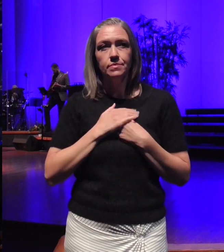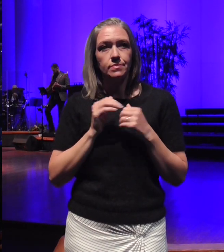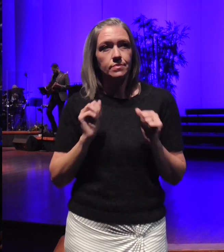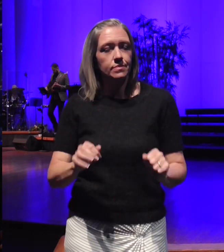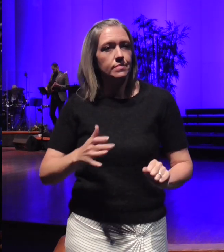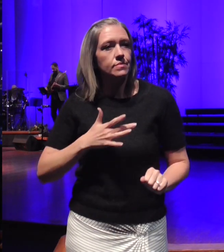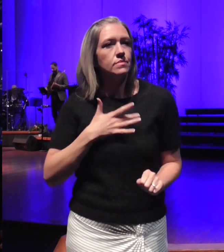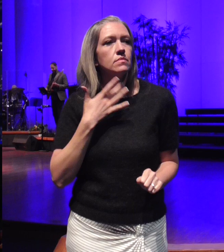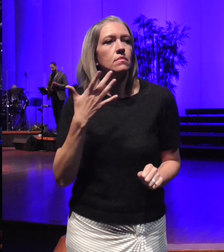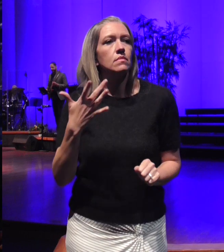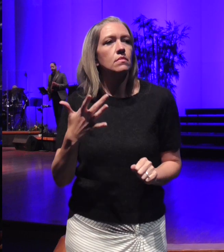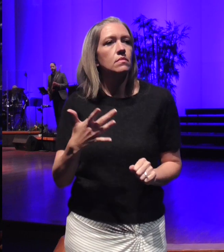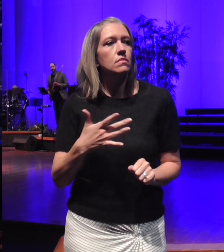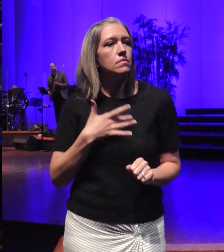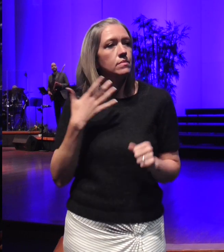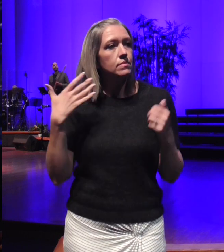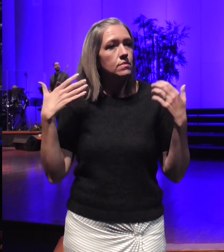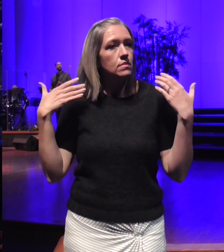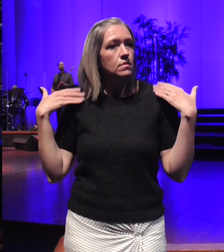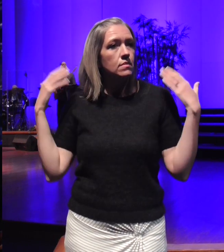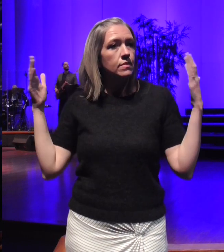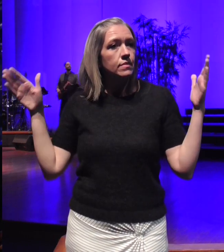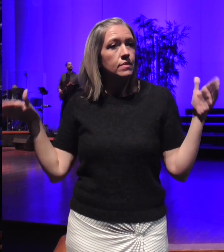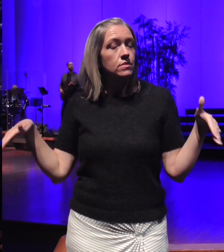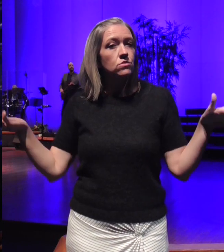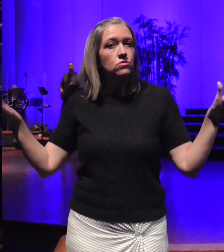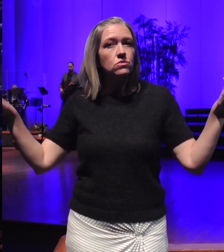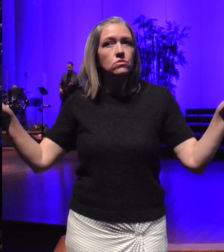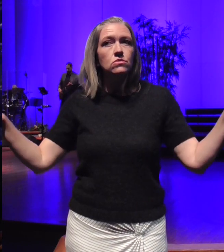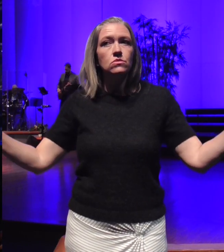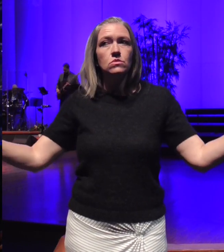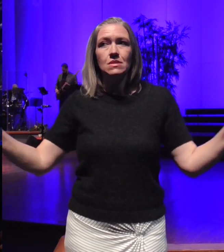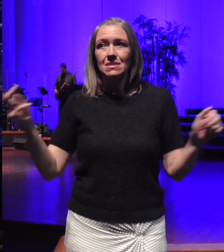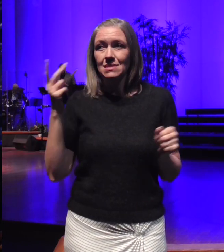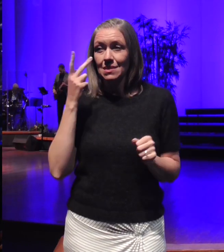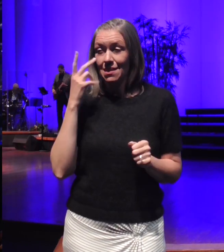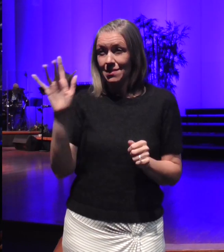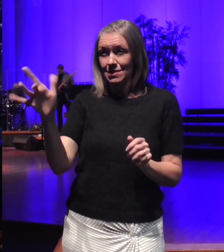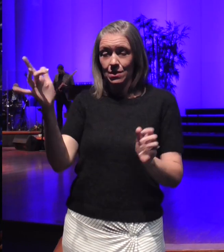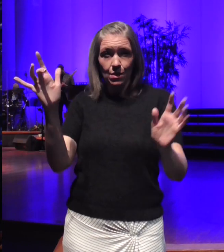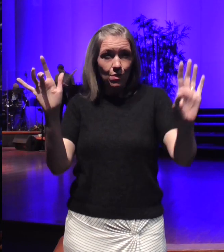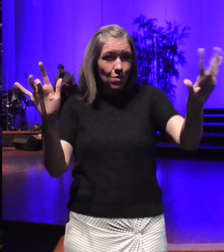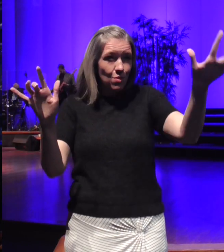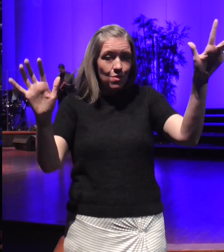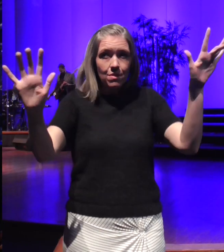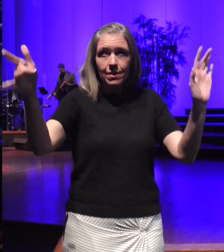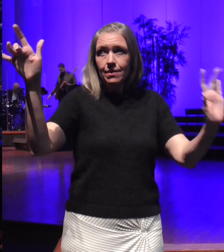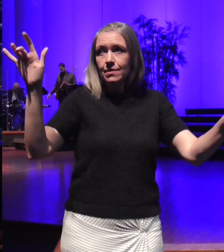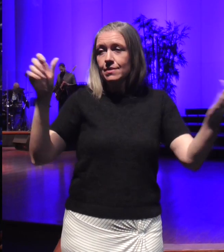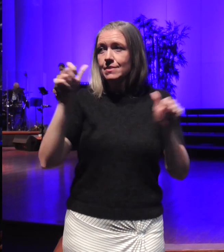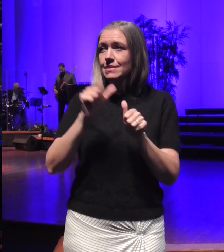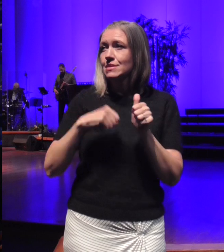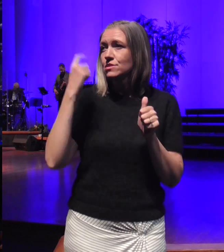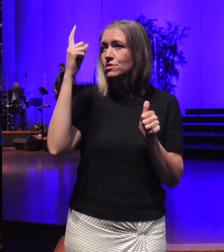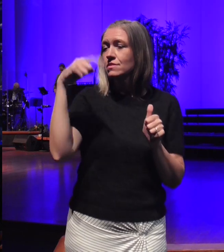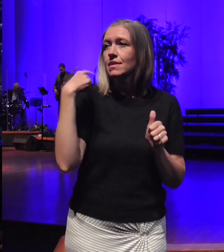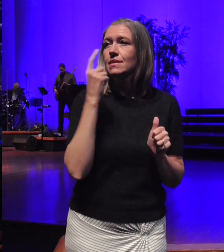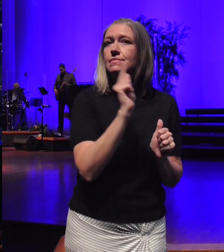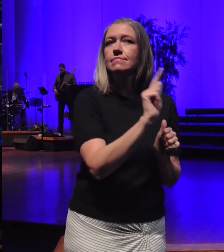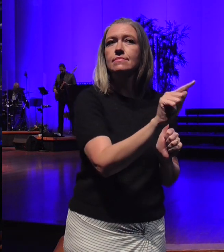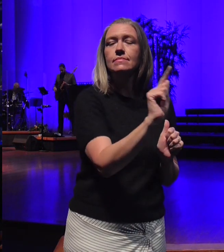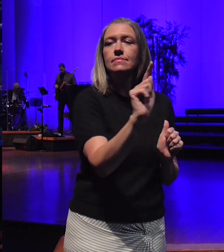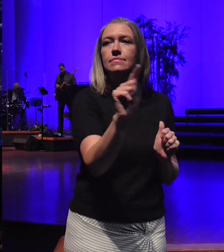grace. I can hear the brush of angel wings. I see glory on